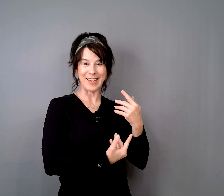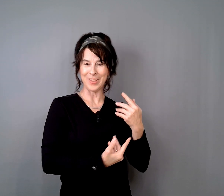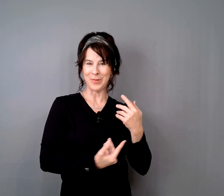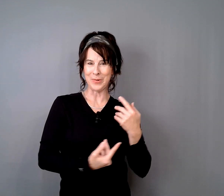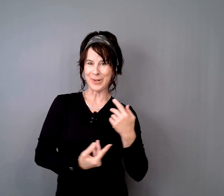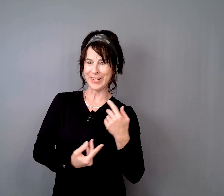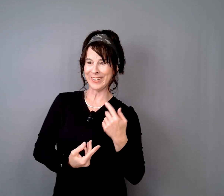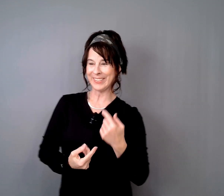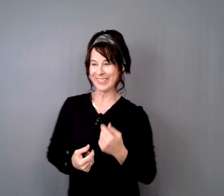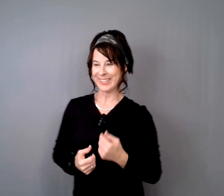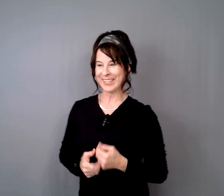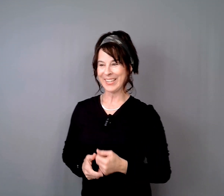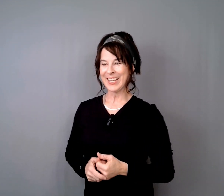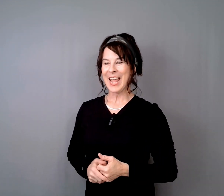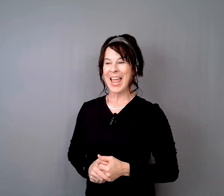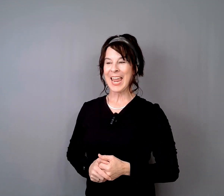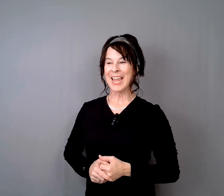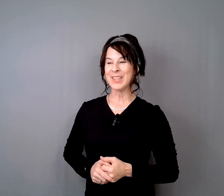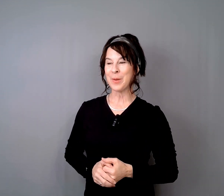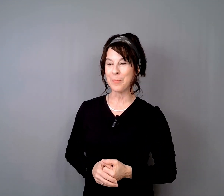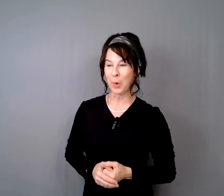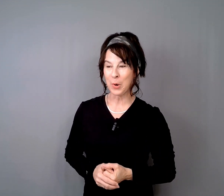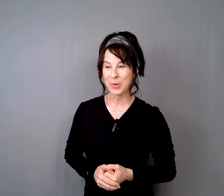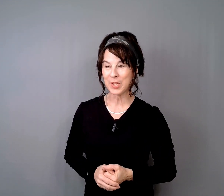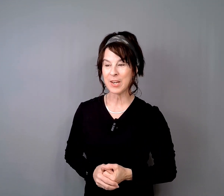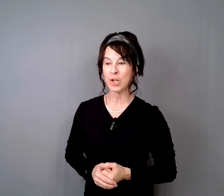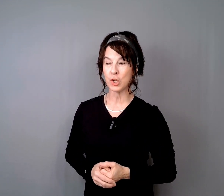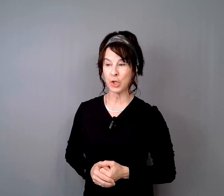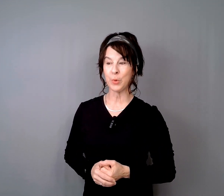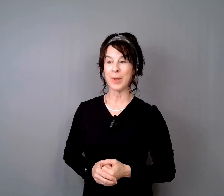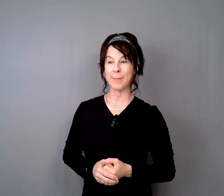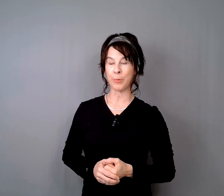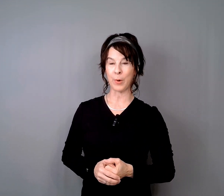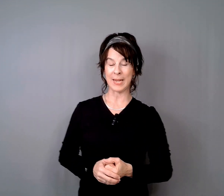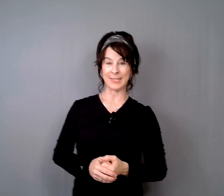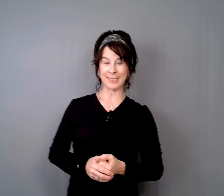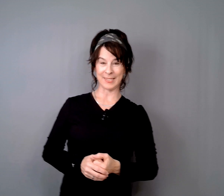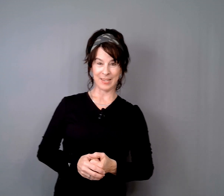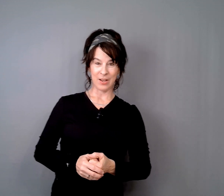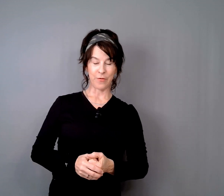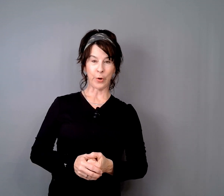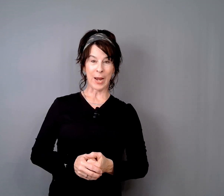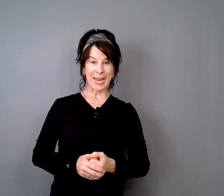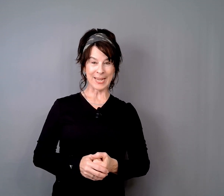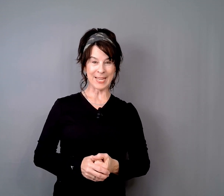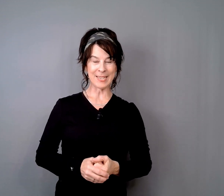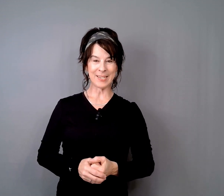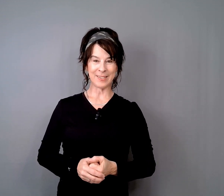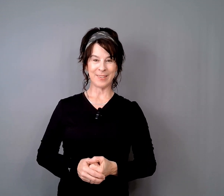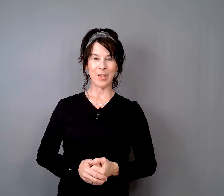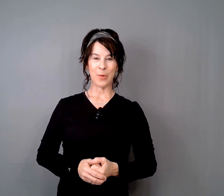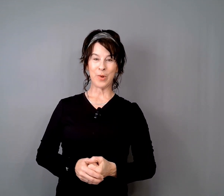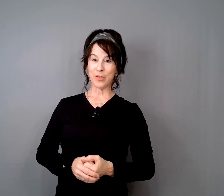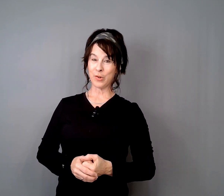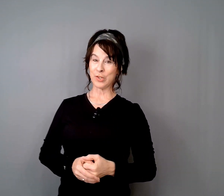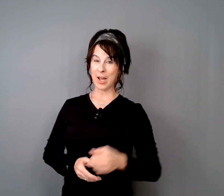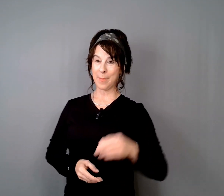the Lord. And the broken you embrace. For and with your